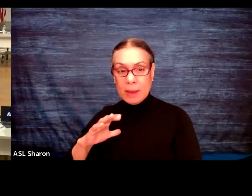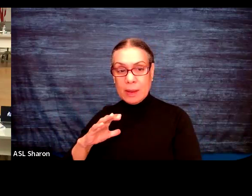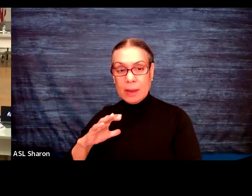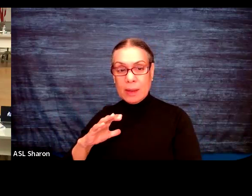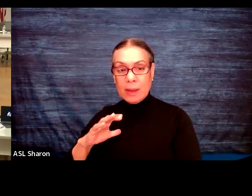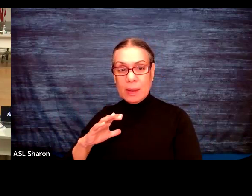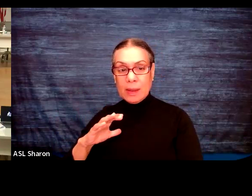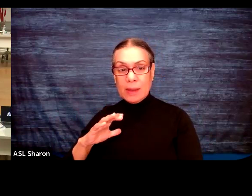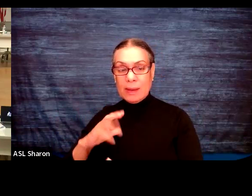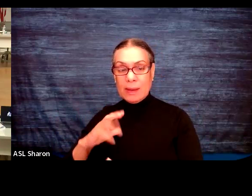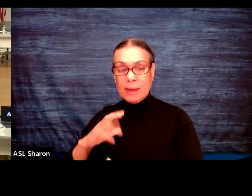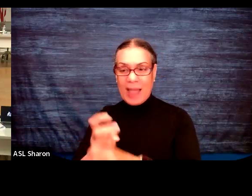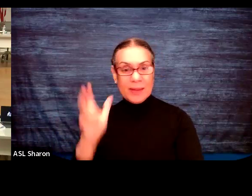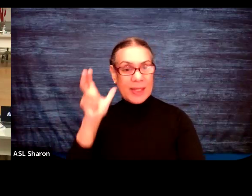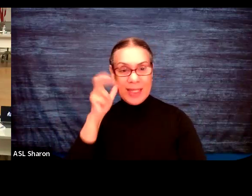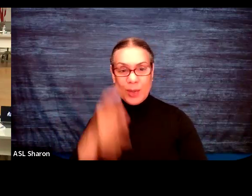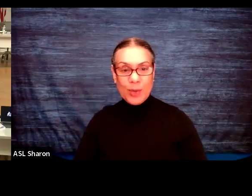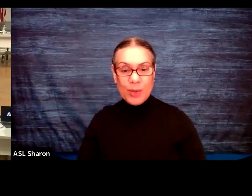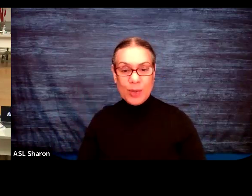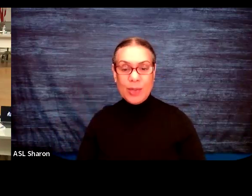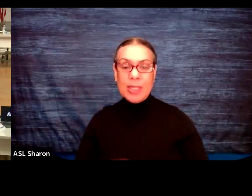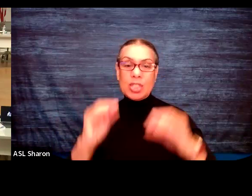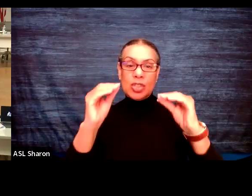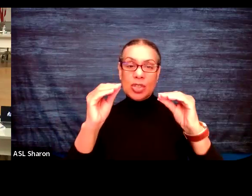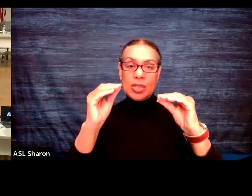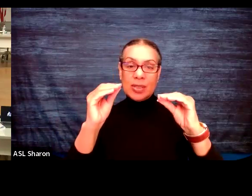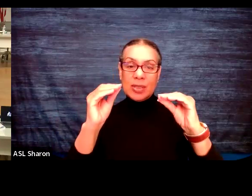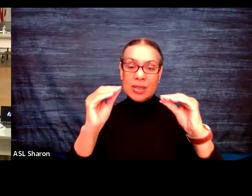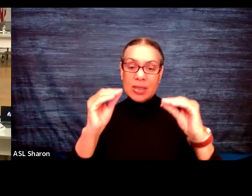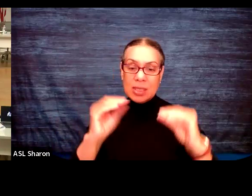congratulations to the Barrow, teacher Oliver Hazard,